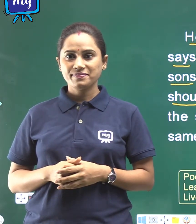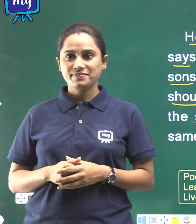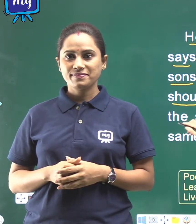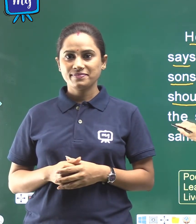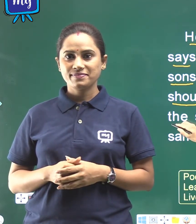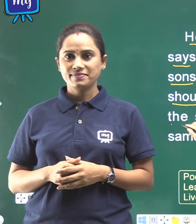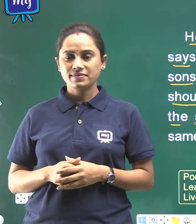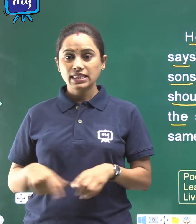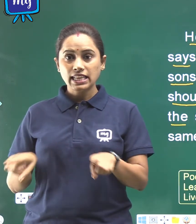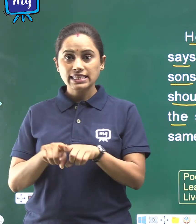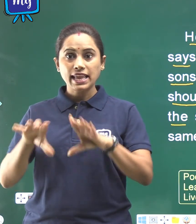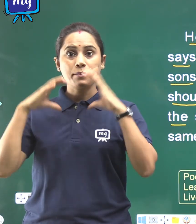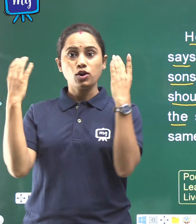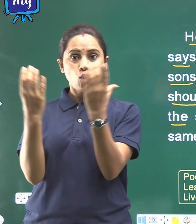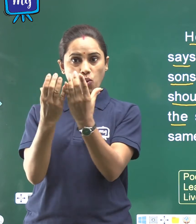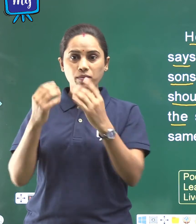the same globe